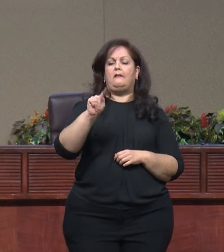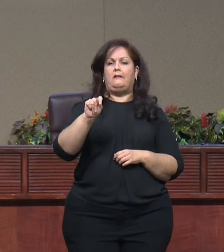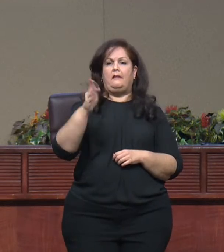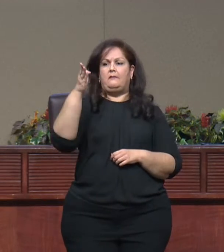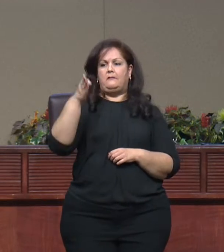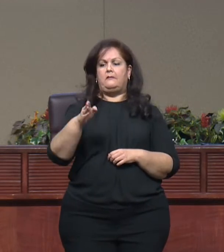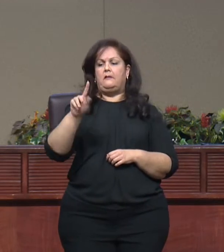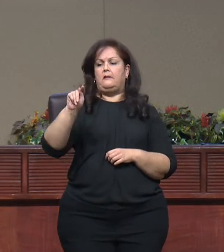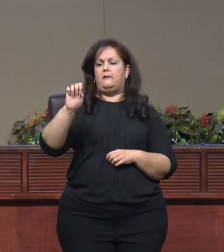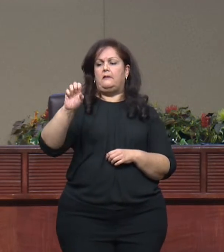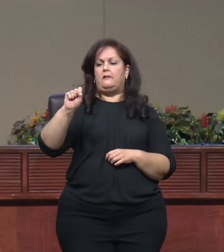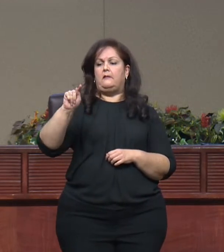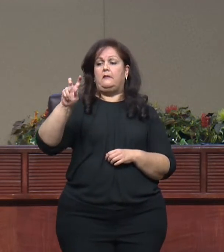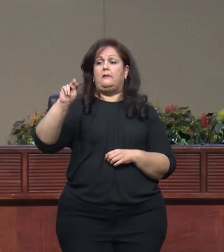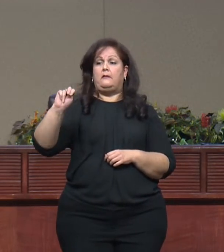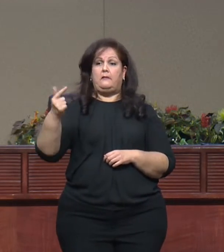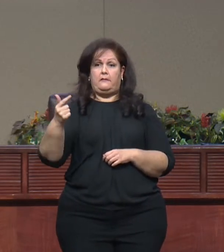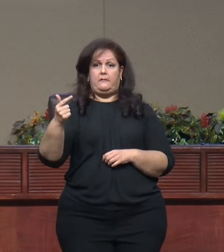ocfl.net/testing and